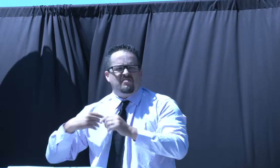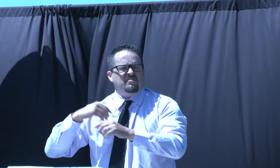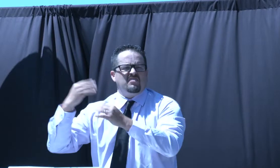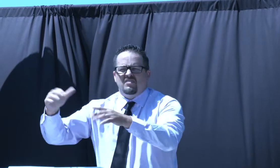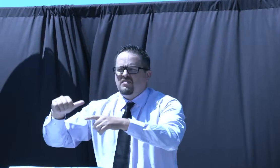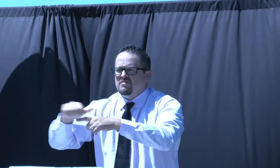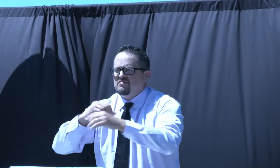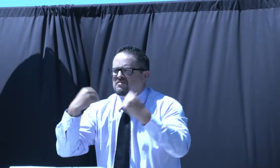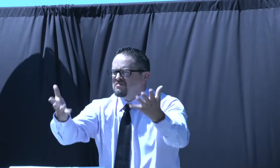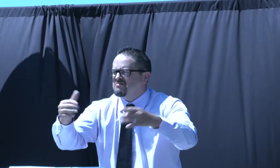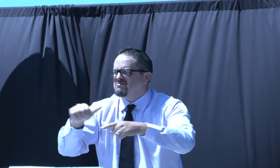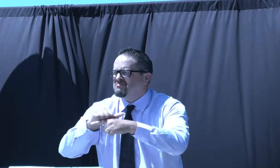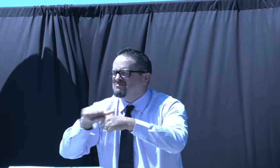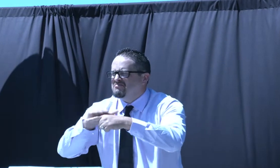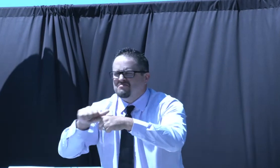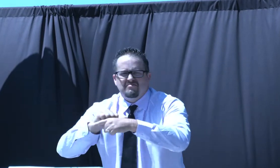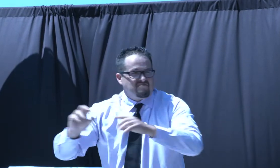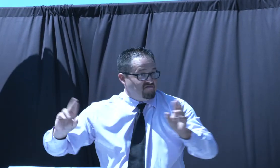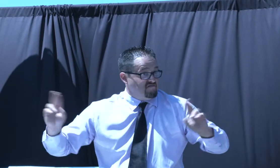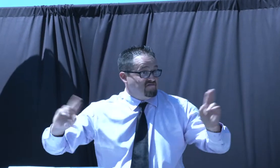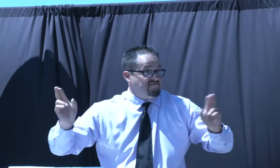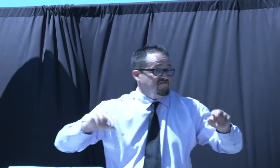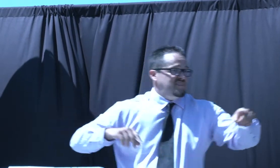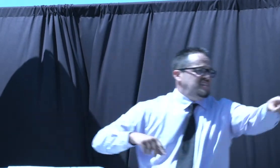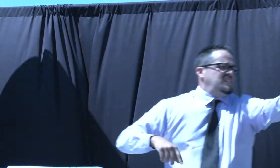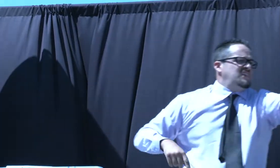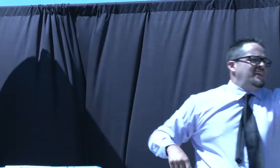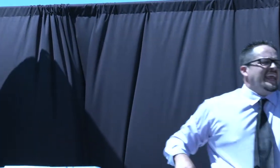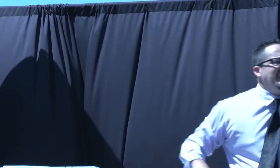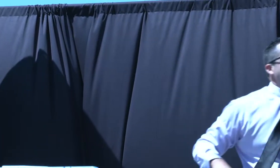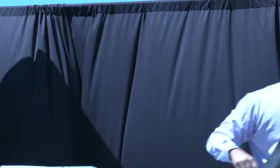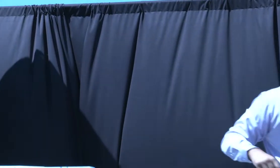I'll give you a little bit of a preview of what you should.